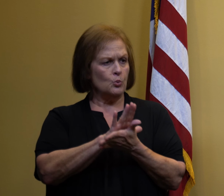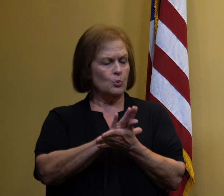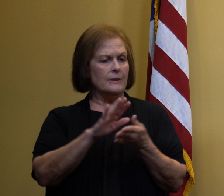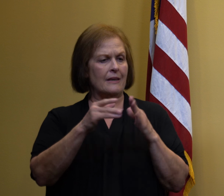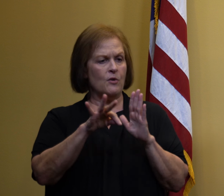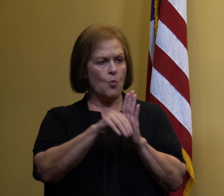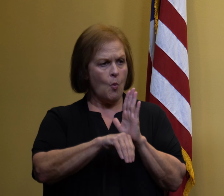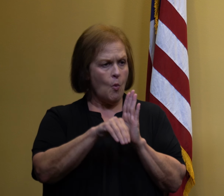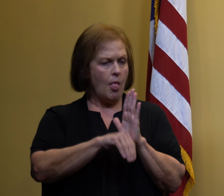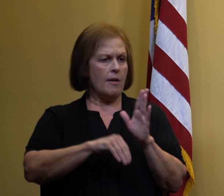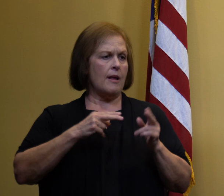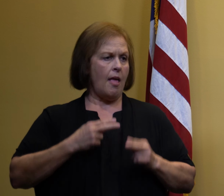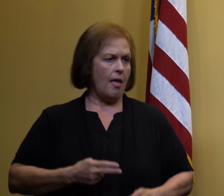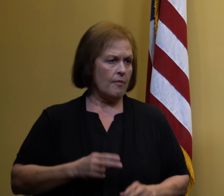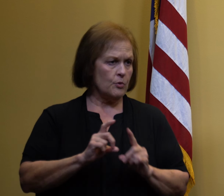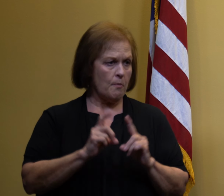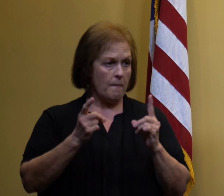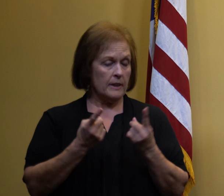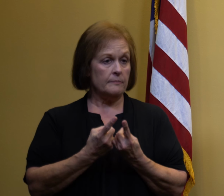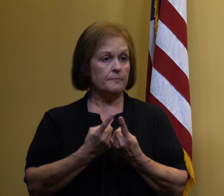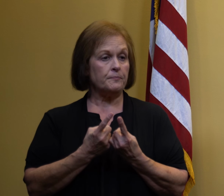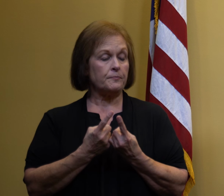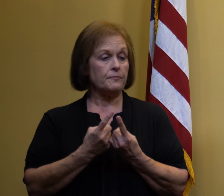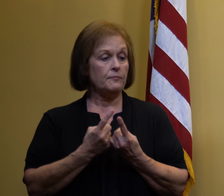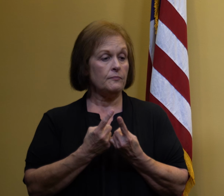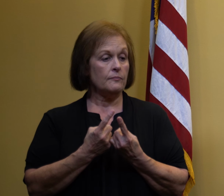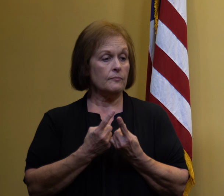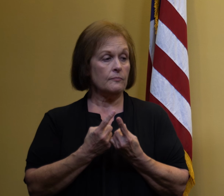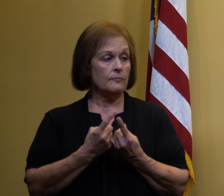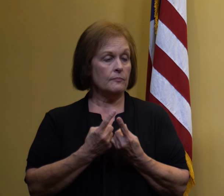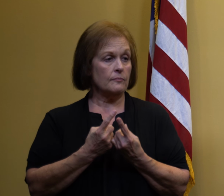the City of New Orleans, our health department.